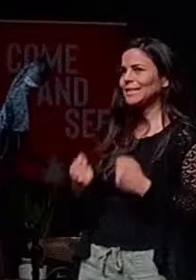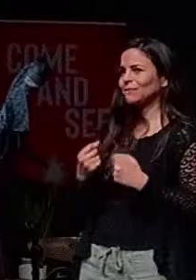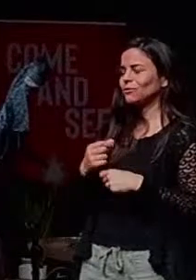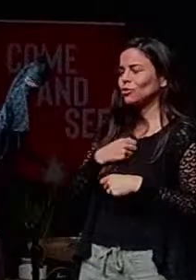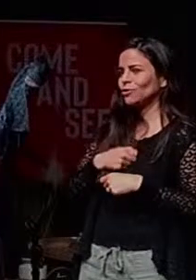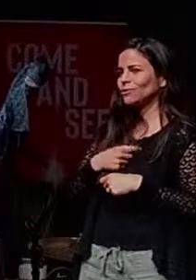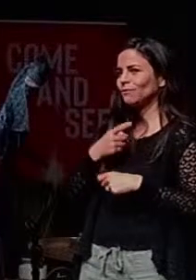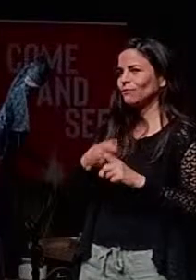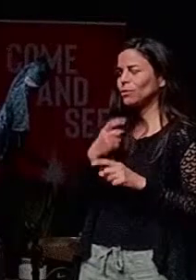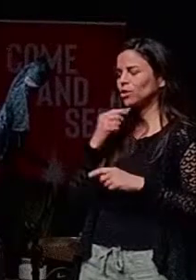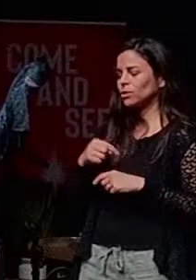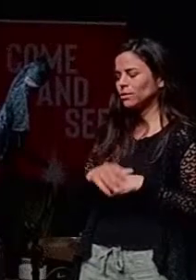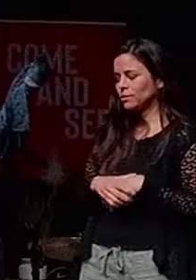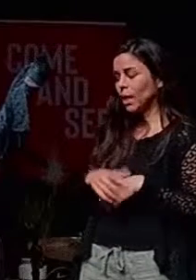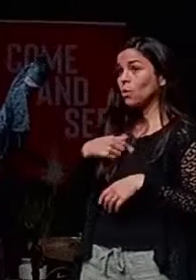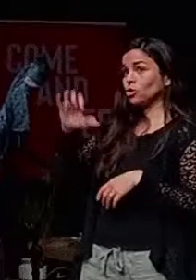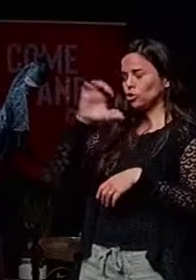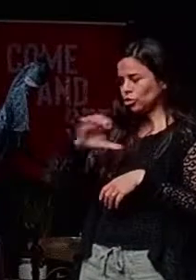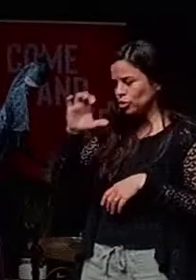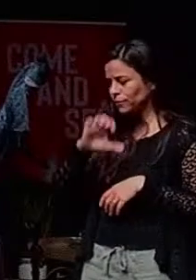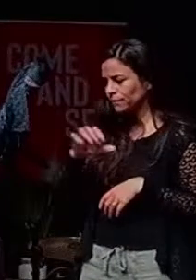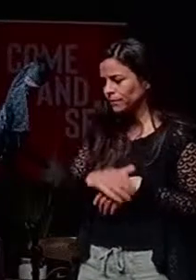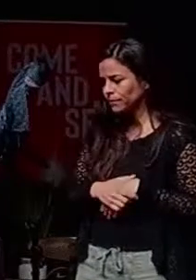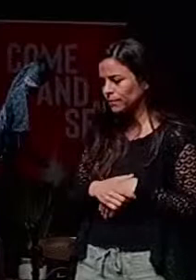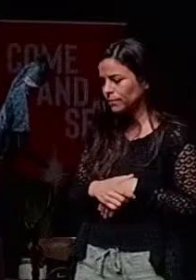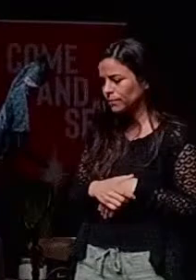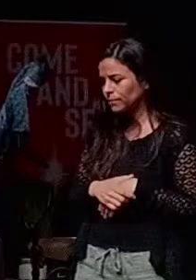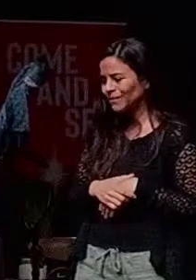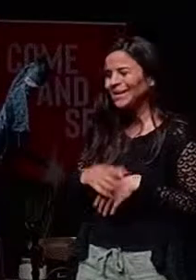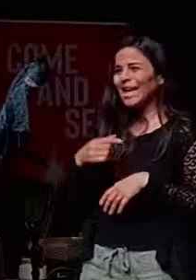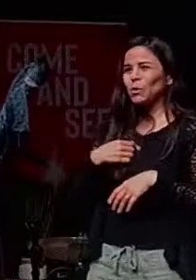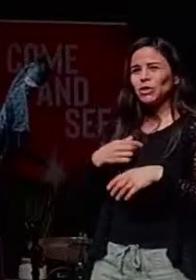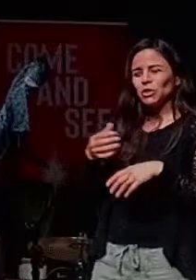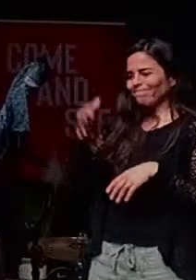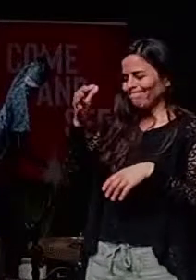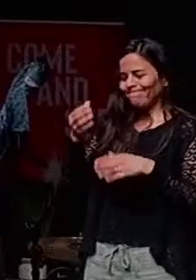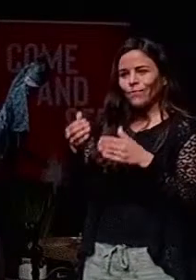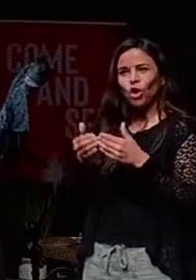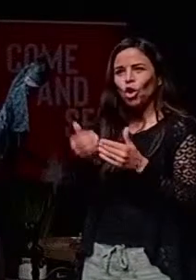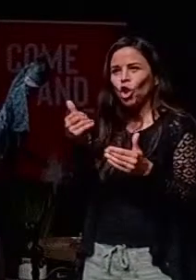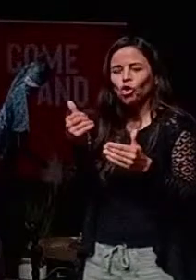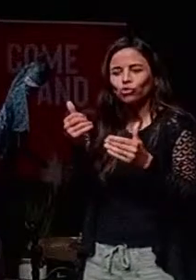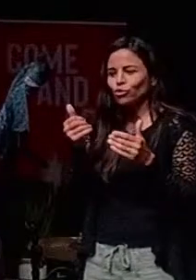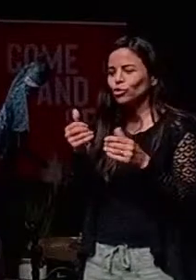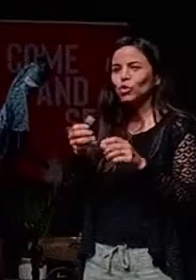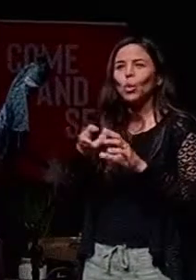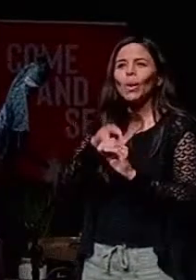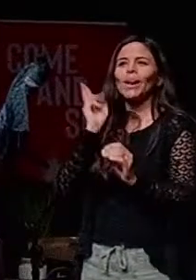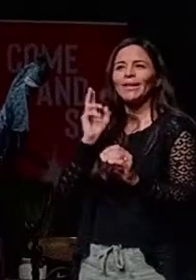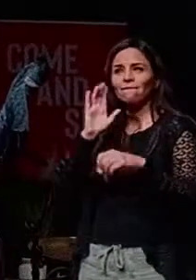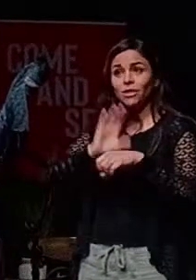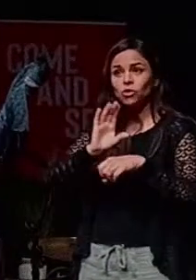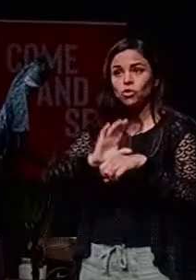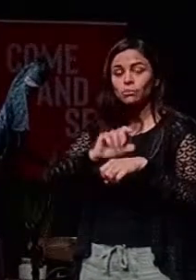questions and started searching. And I was about to leave the church, but there were other disciples that were able